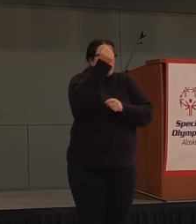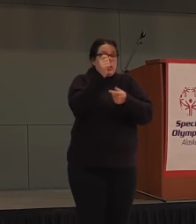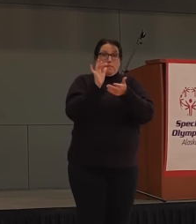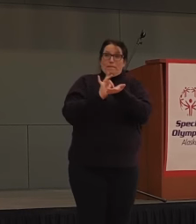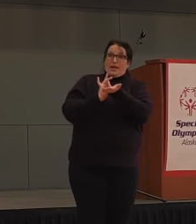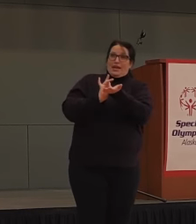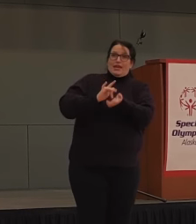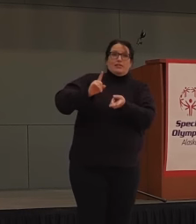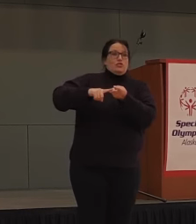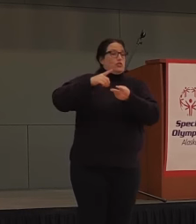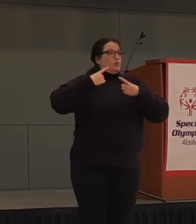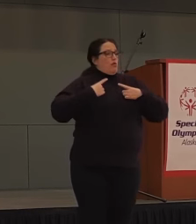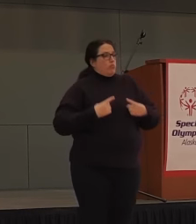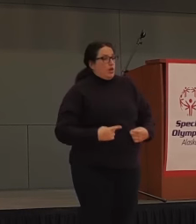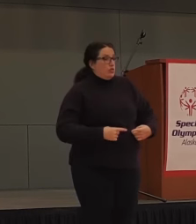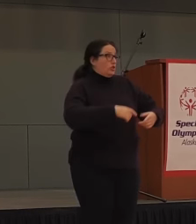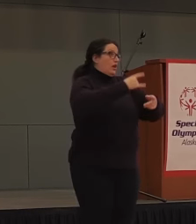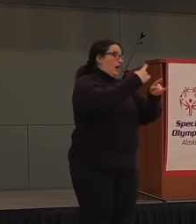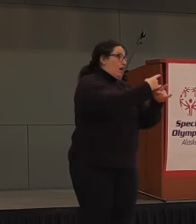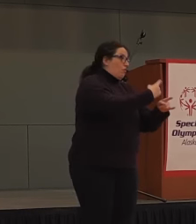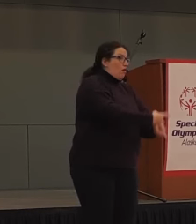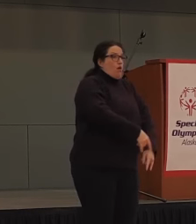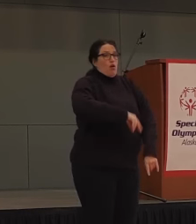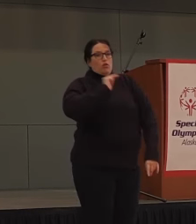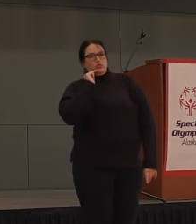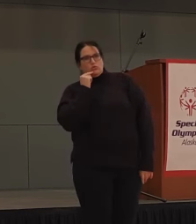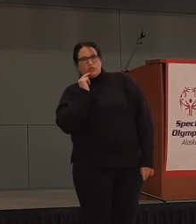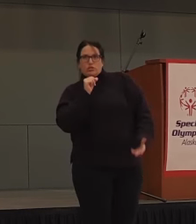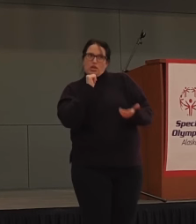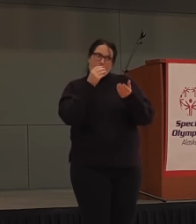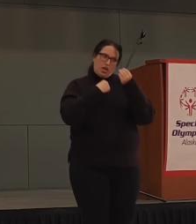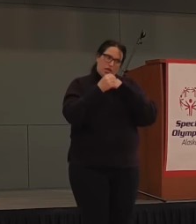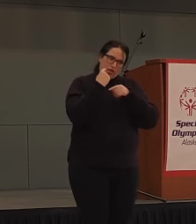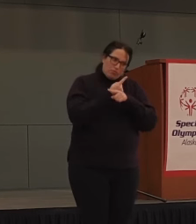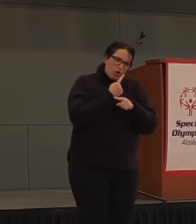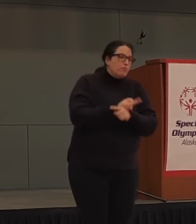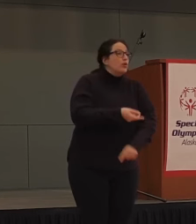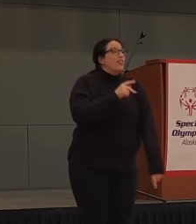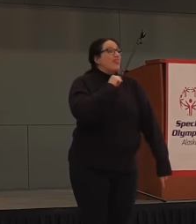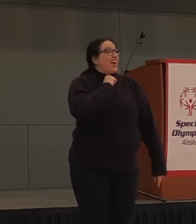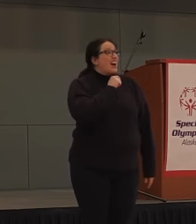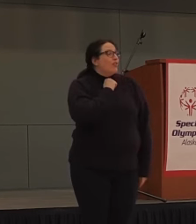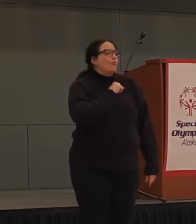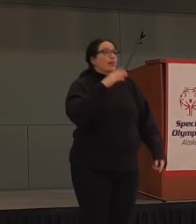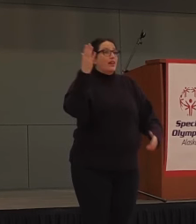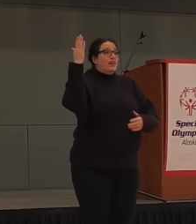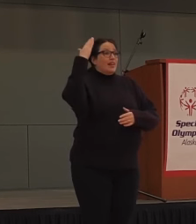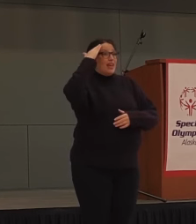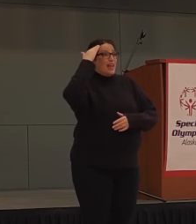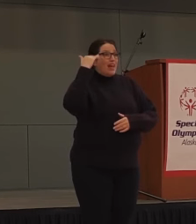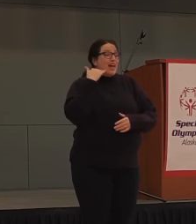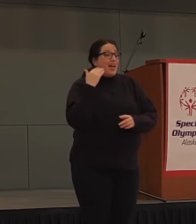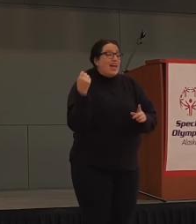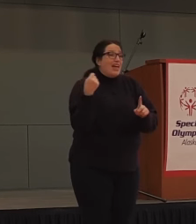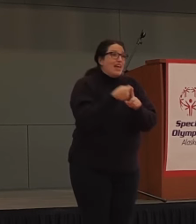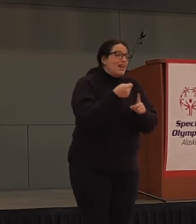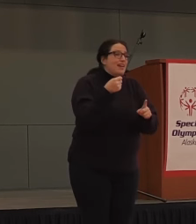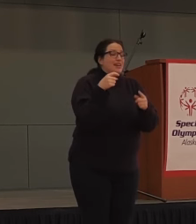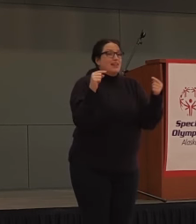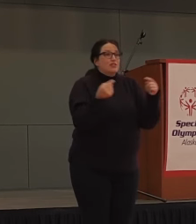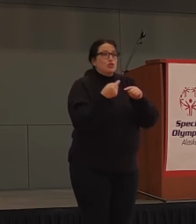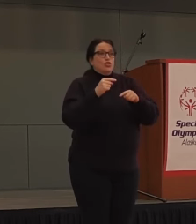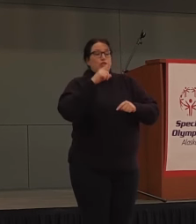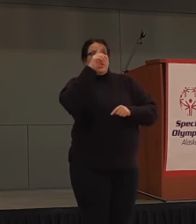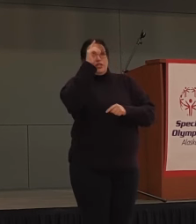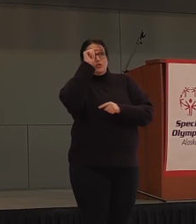depression, alcohol, nutrition, poor nutrition, thyroid, head injuries, tumor,